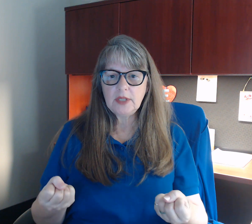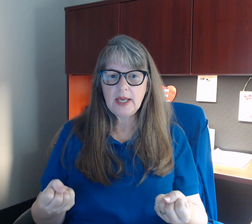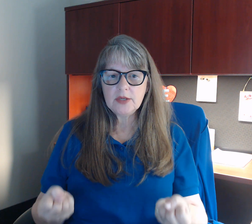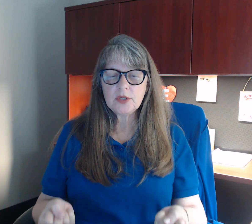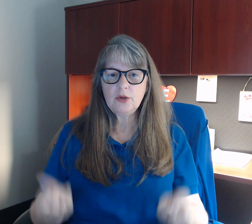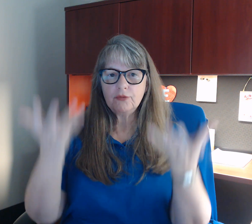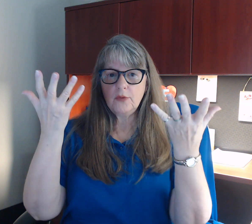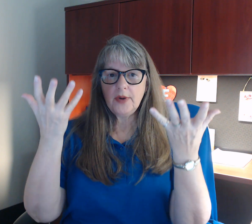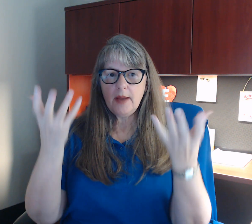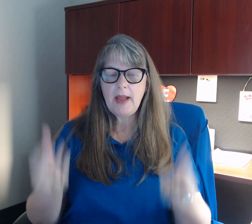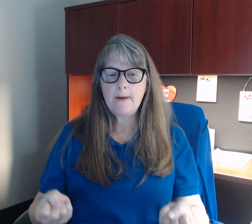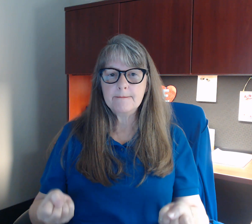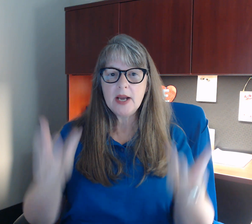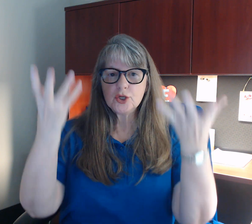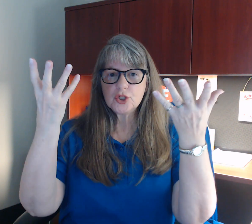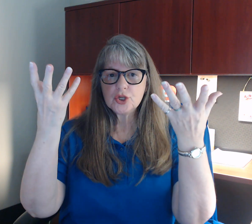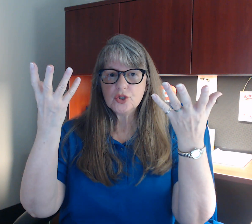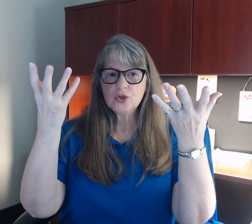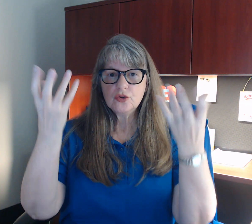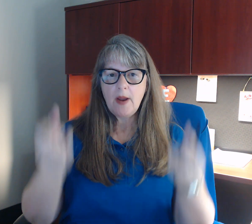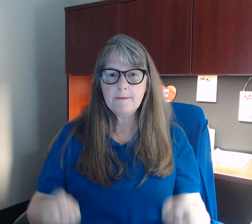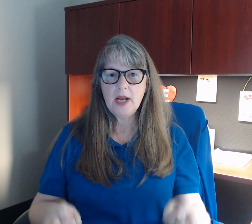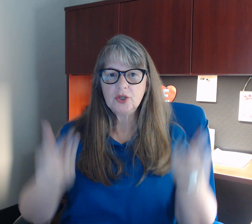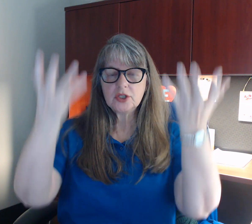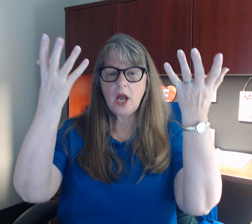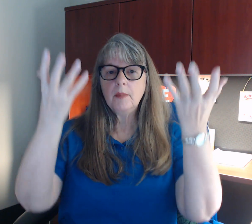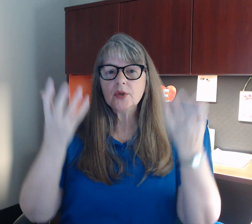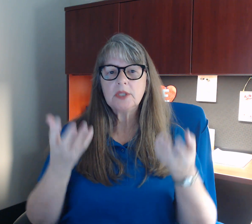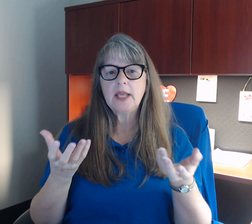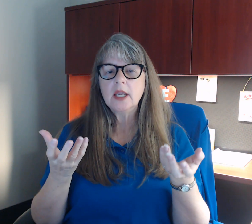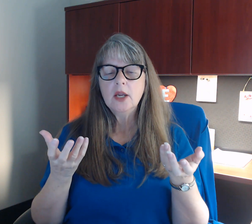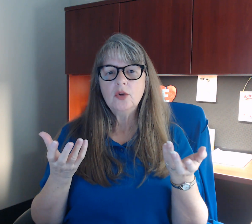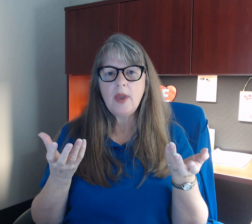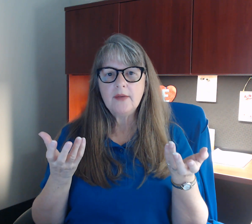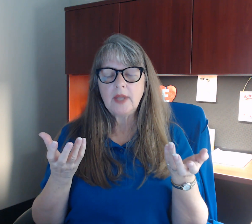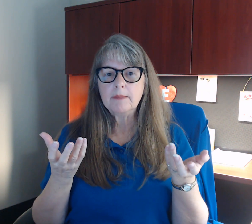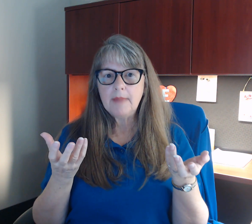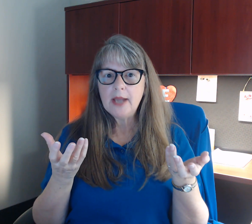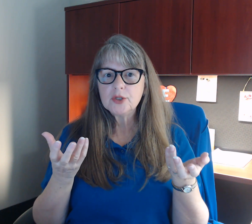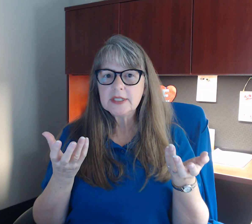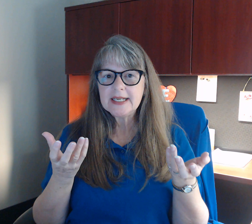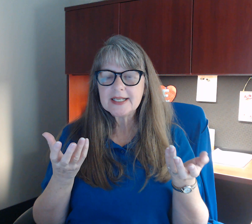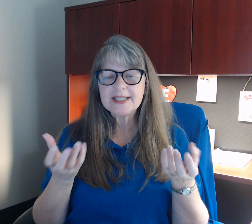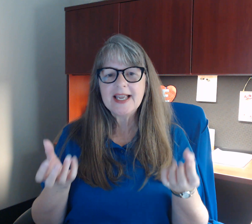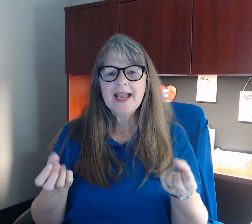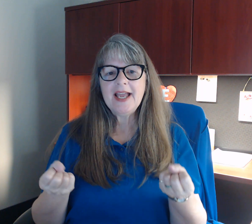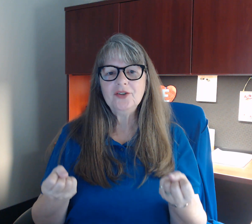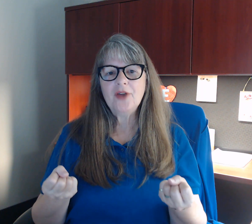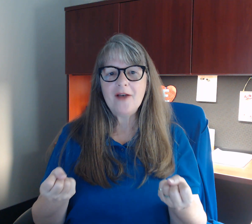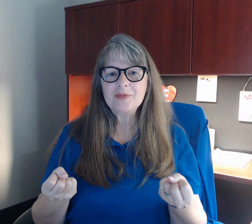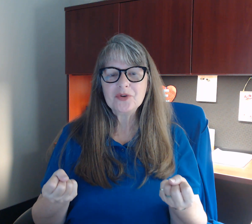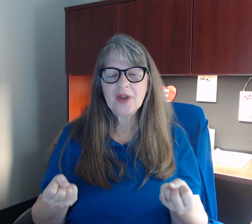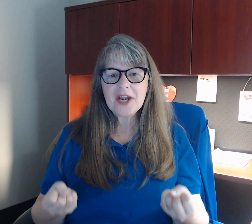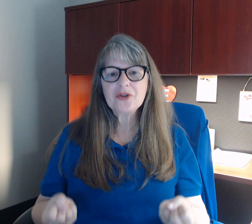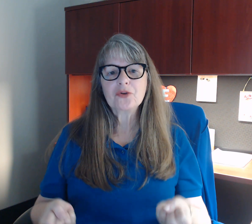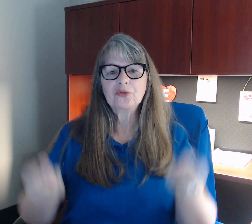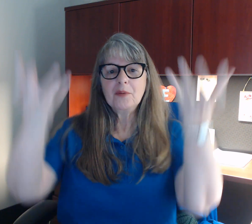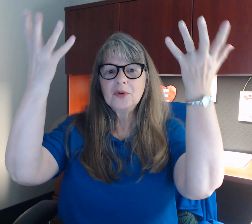S and you throw it up. How much? How much? It's almost like you have like matchsticks, and you have them in your hand, and you throw them, and you go,